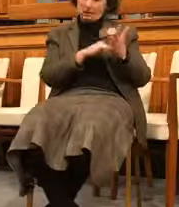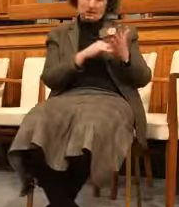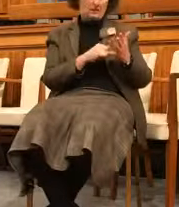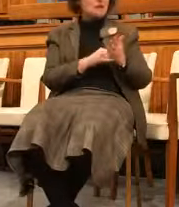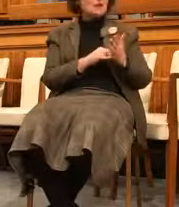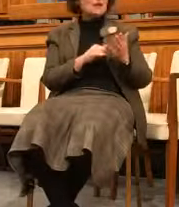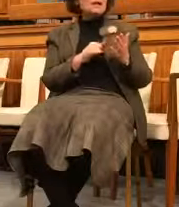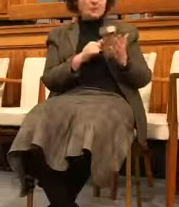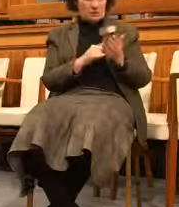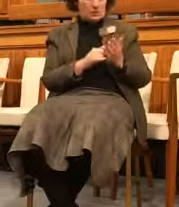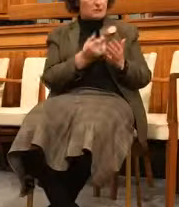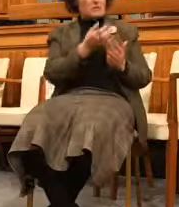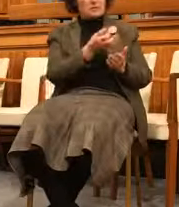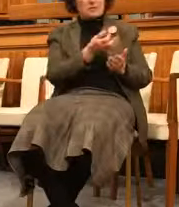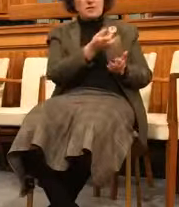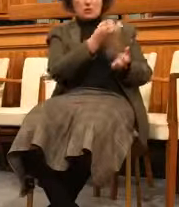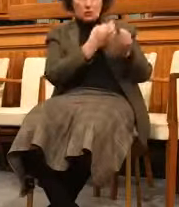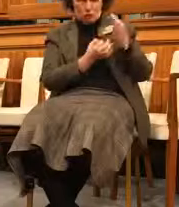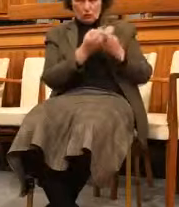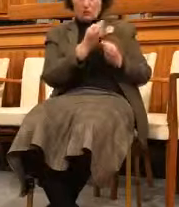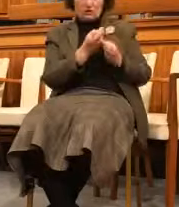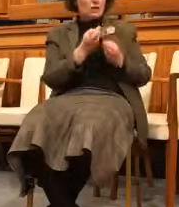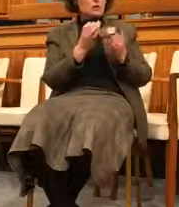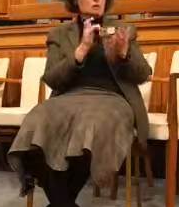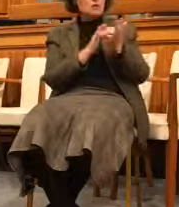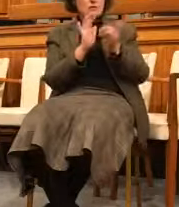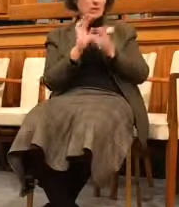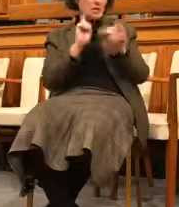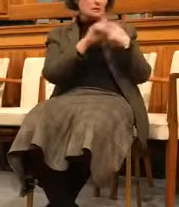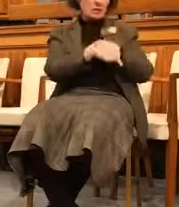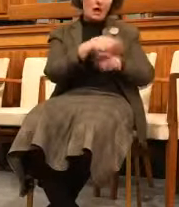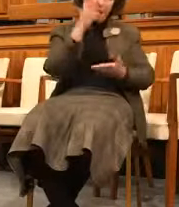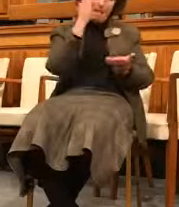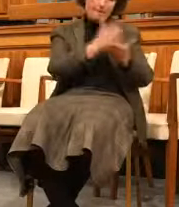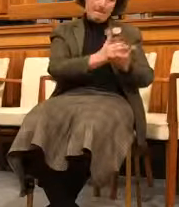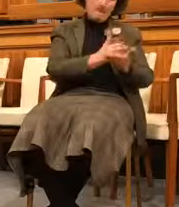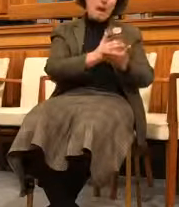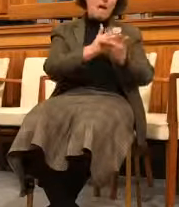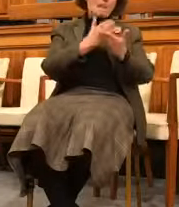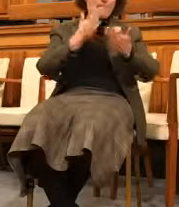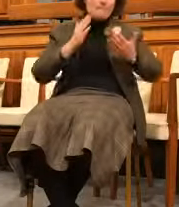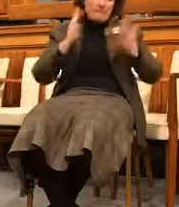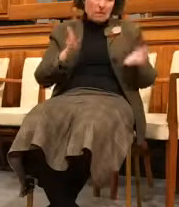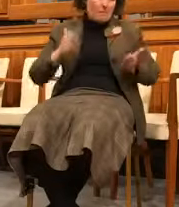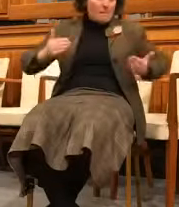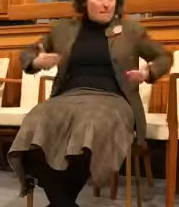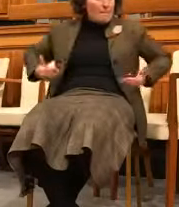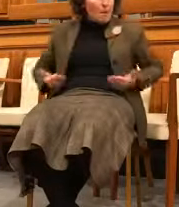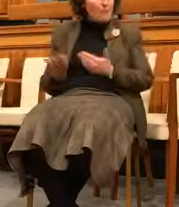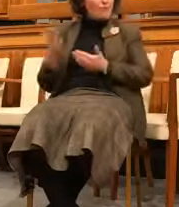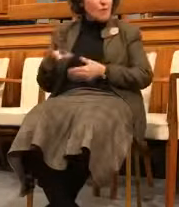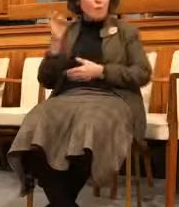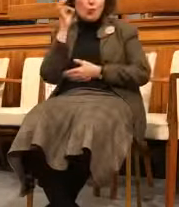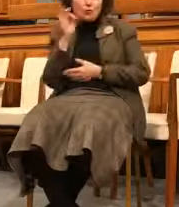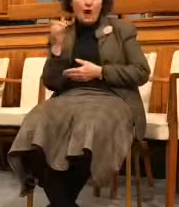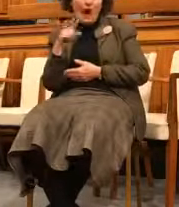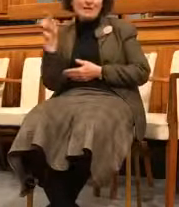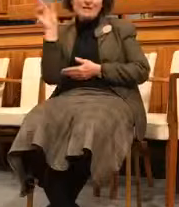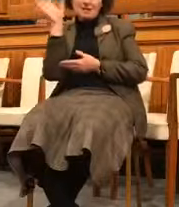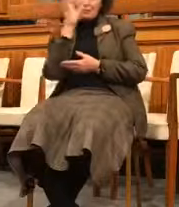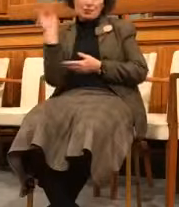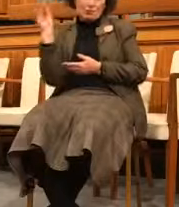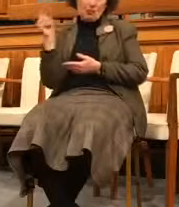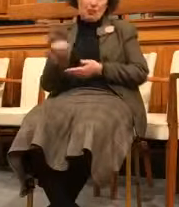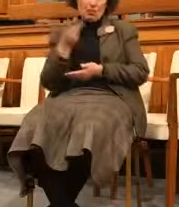"Verily, verily, I say unto thee, except a man be born of water and of the Spirit, he cannot enter into